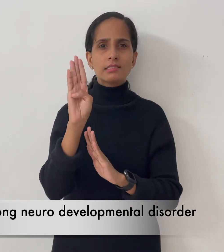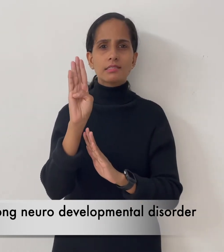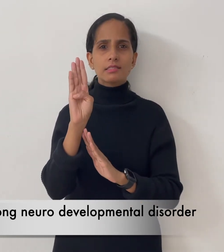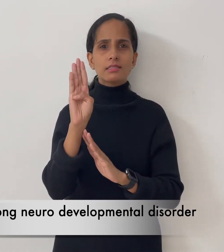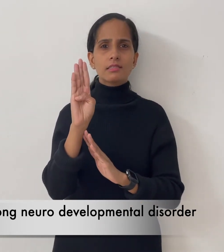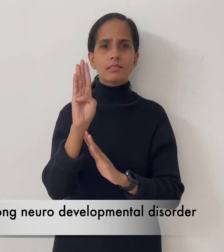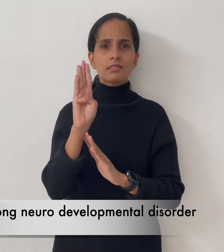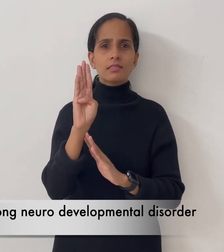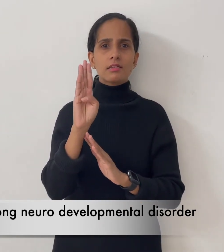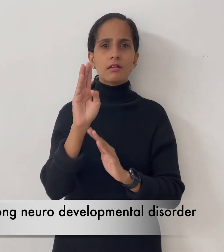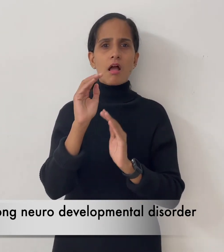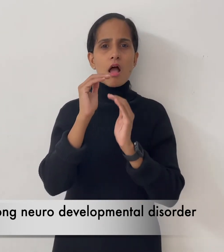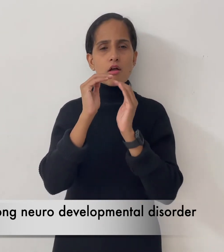neurodevelopmental disorder